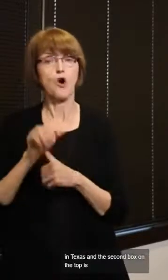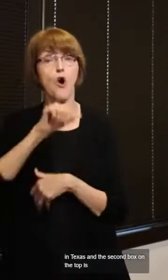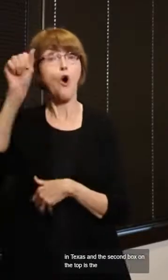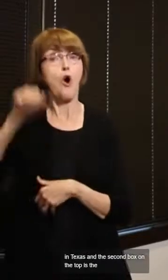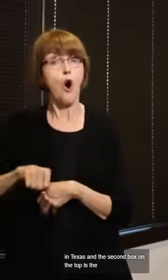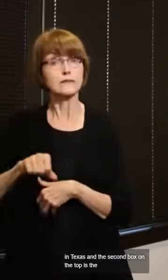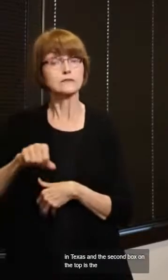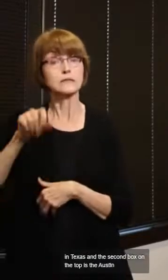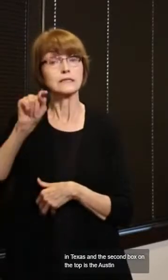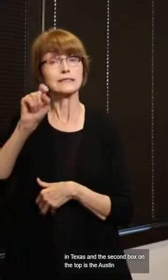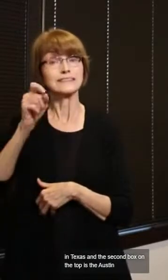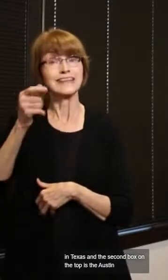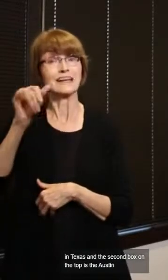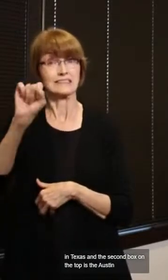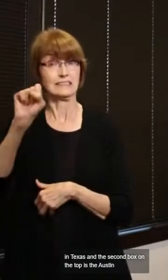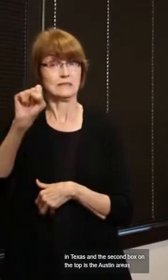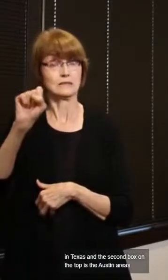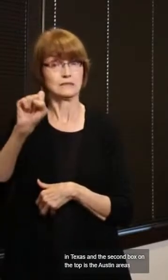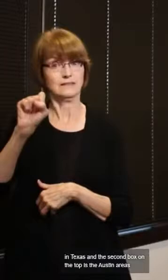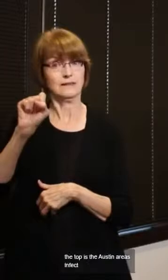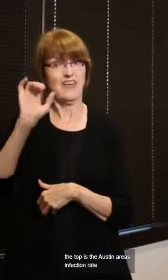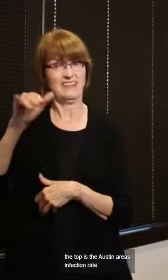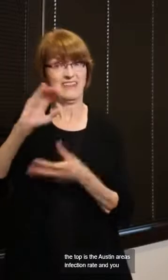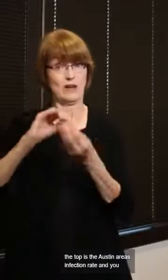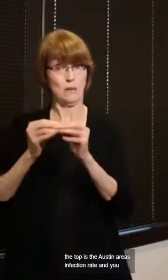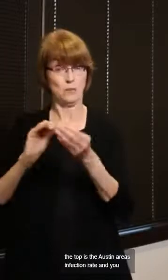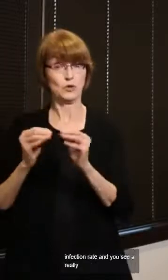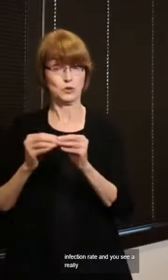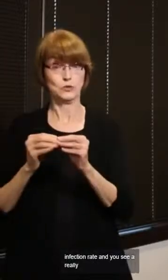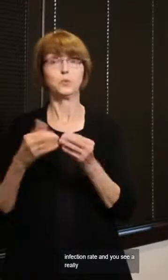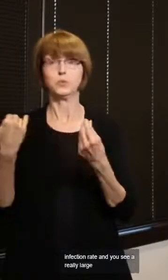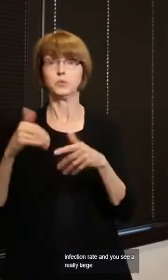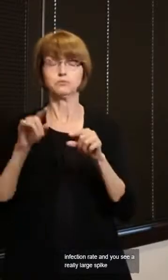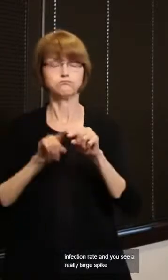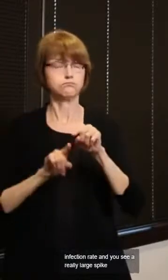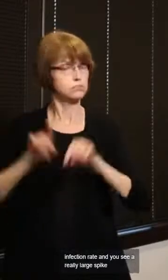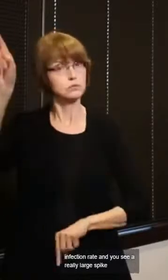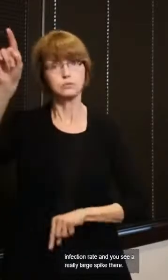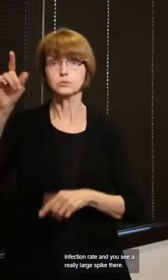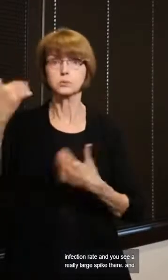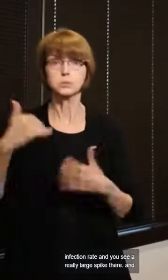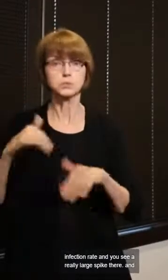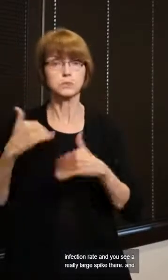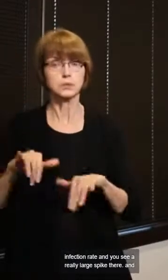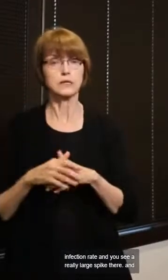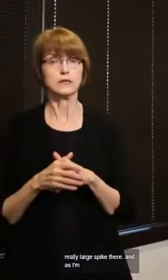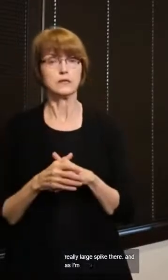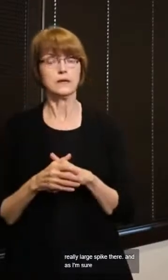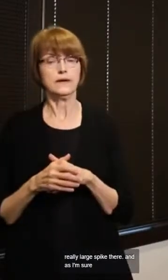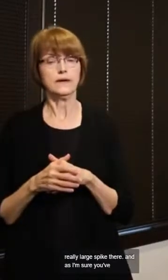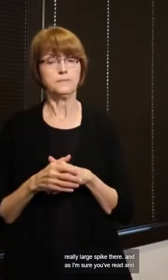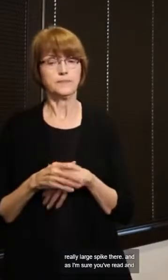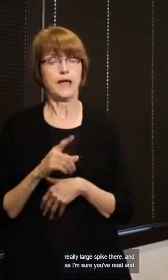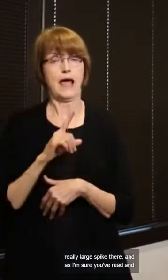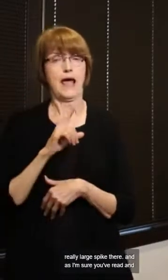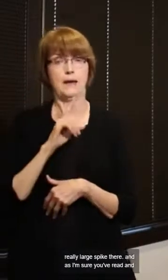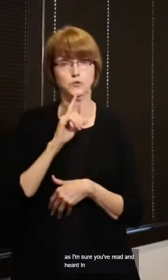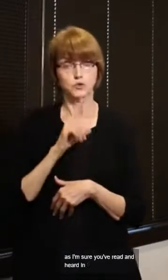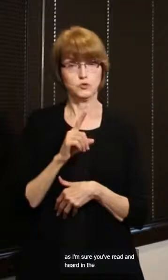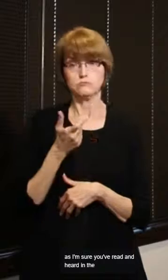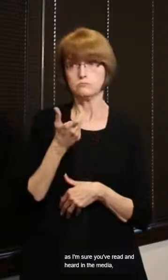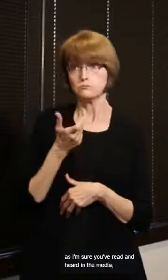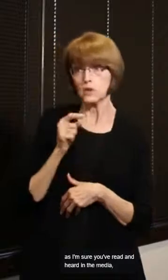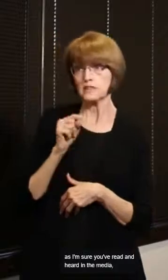the Austin area's infection rate, and you see a really large spike there. And as I'm sure you've read and heard in the